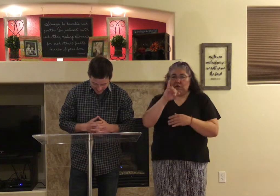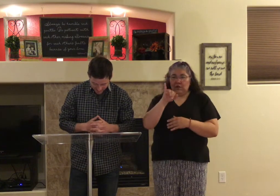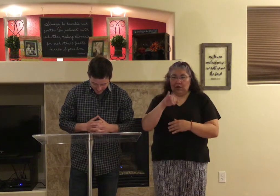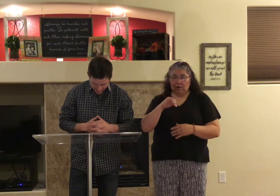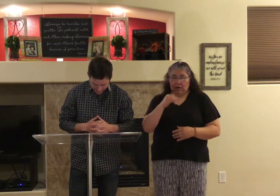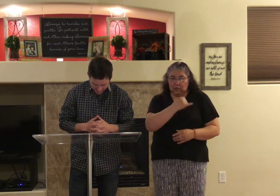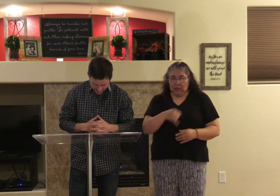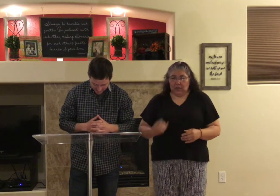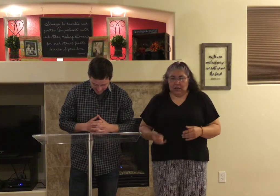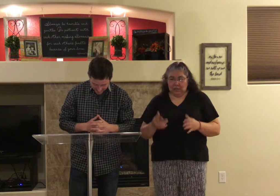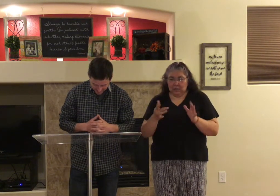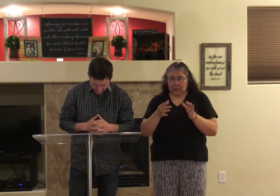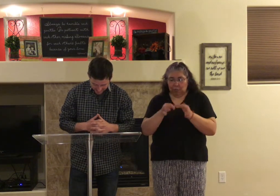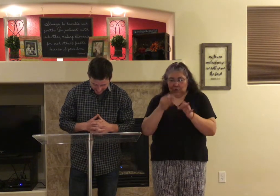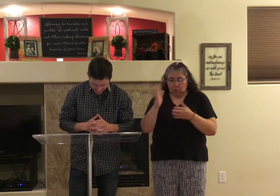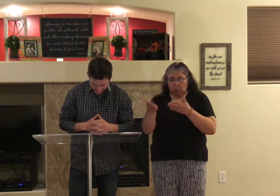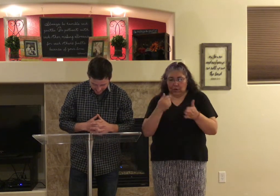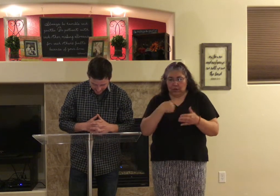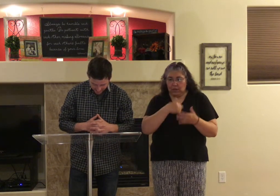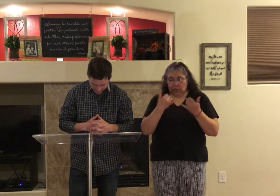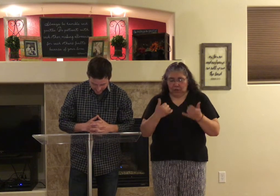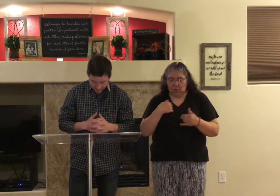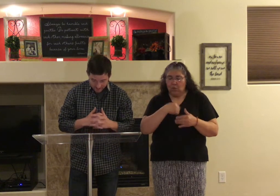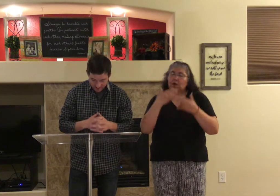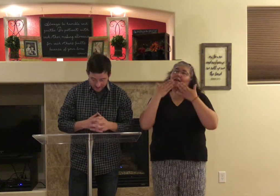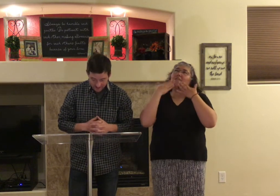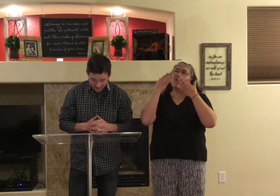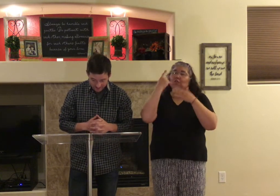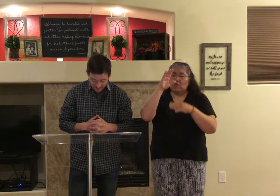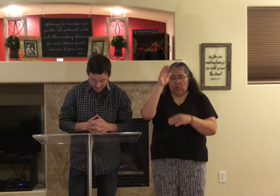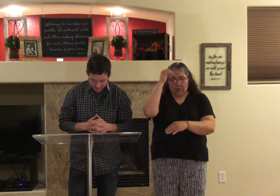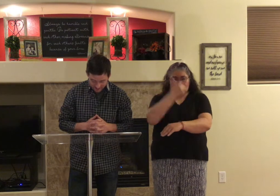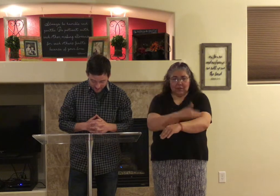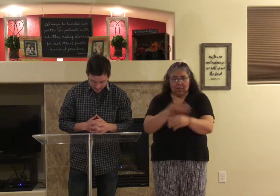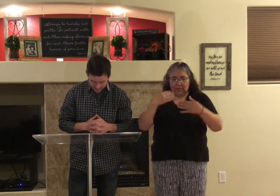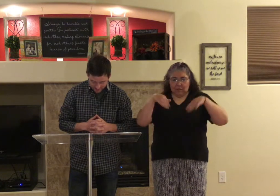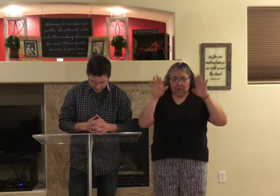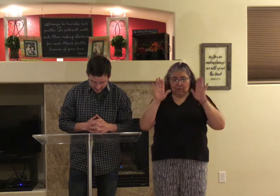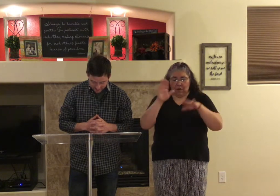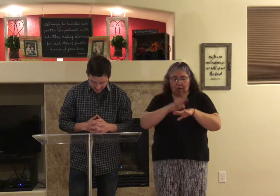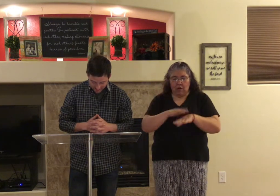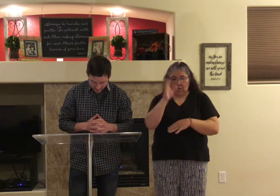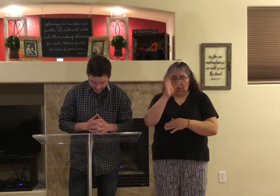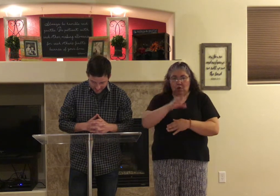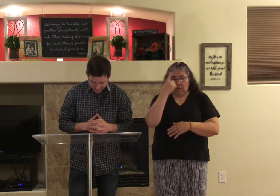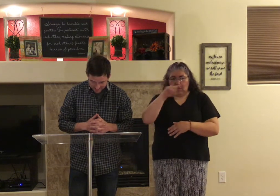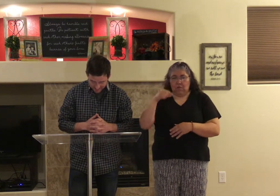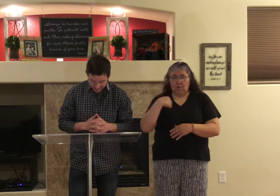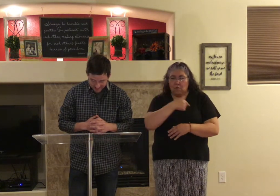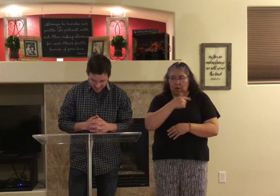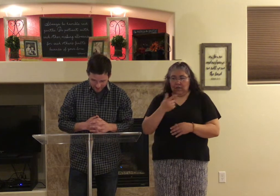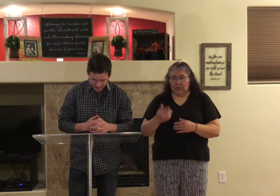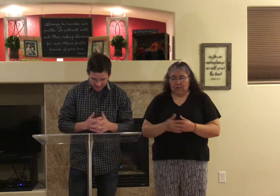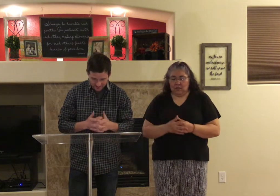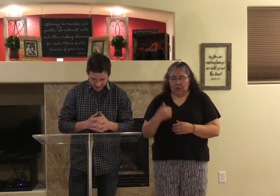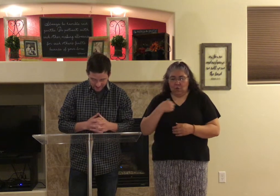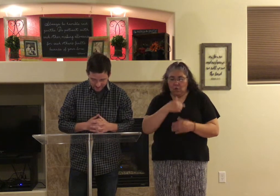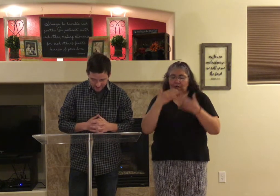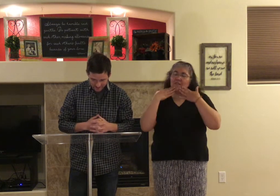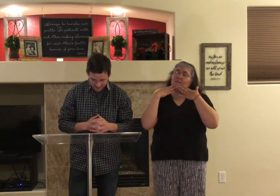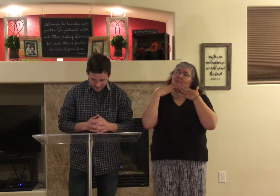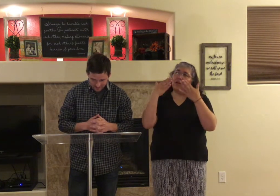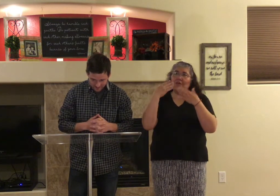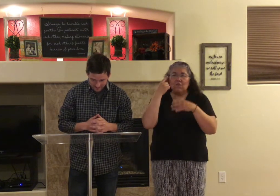That he's going to bring to us today. We thank you for your son's sacrifice on the cross for us, as always. And we thank you